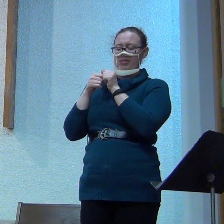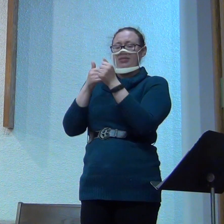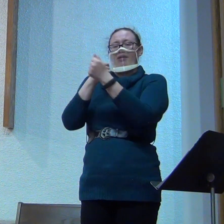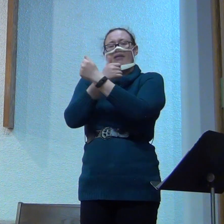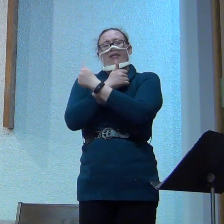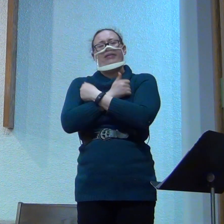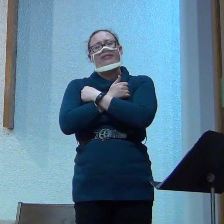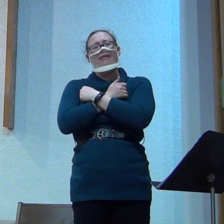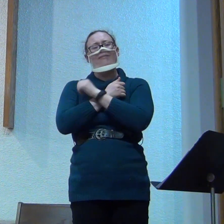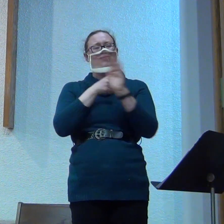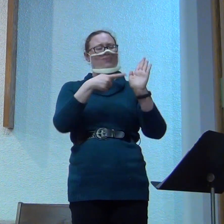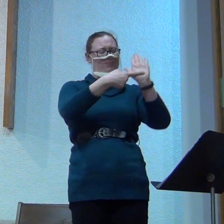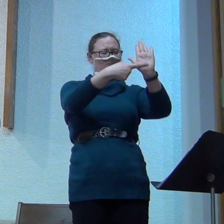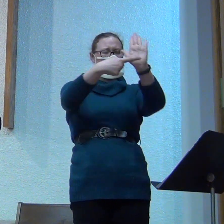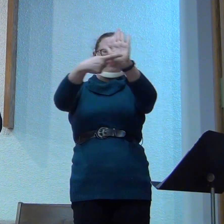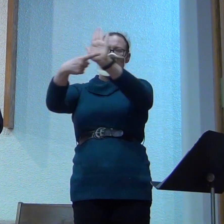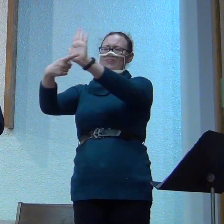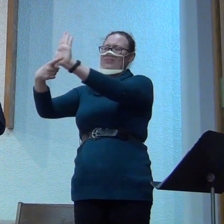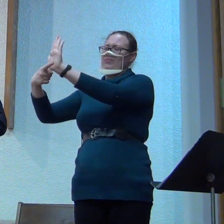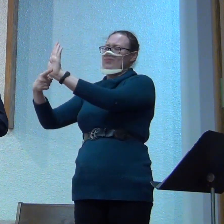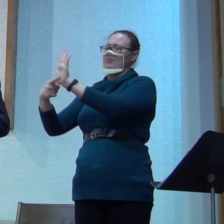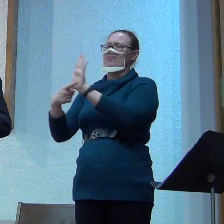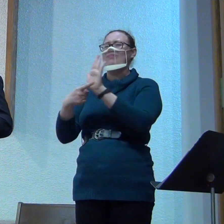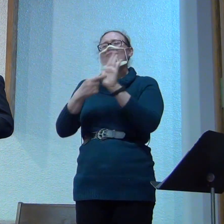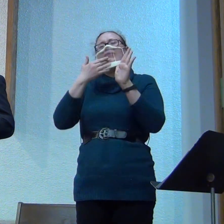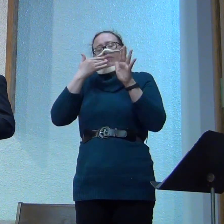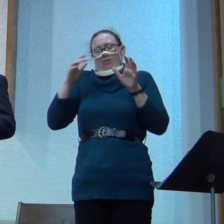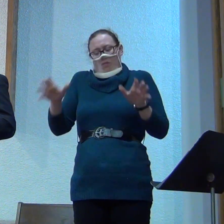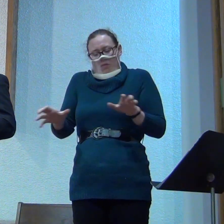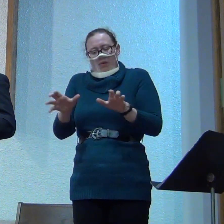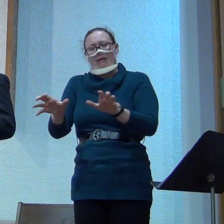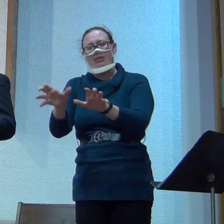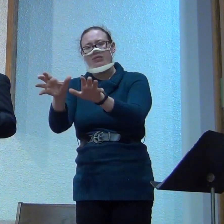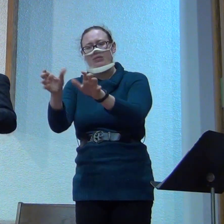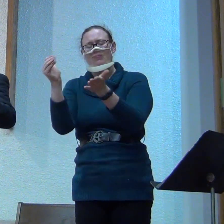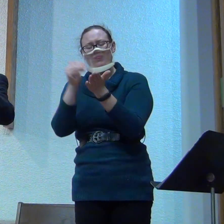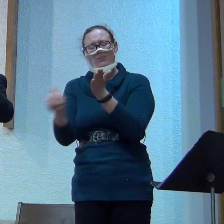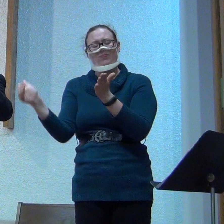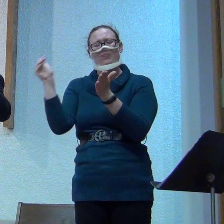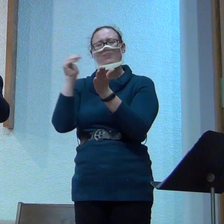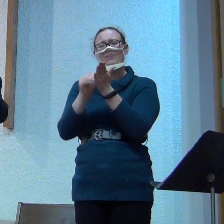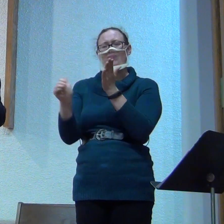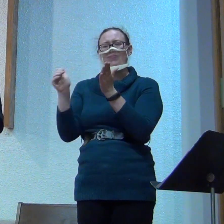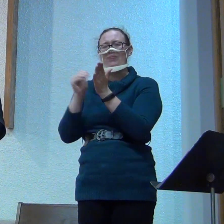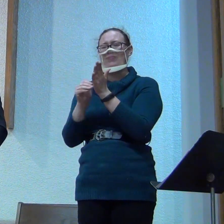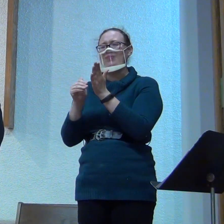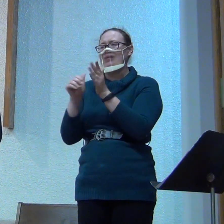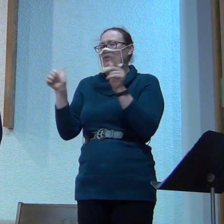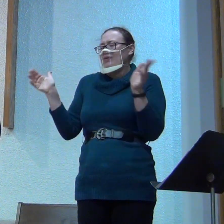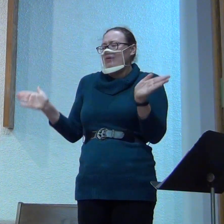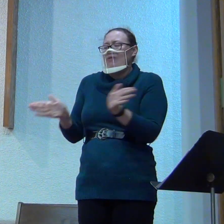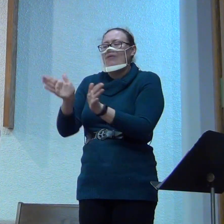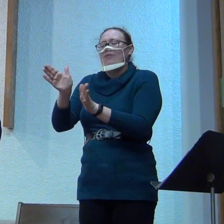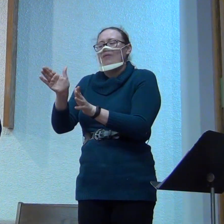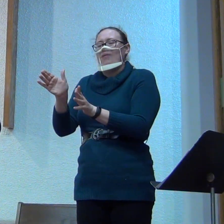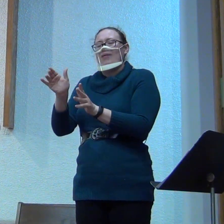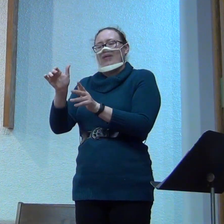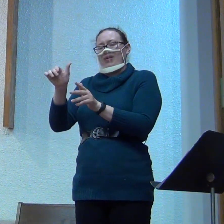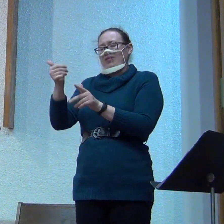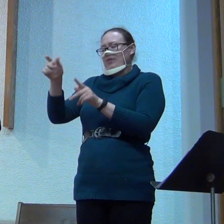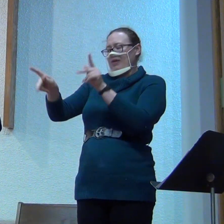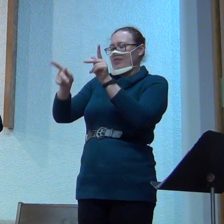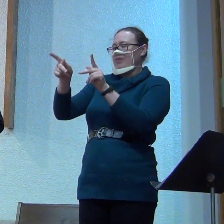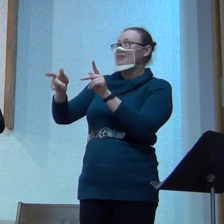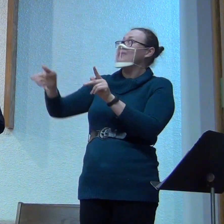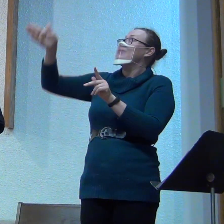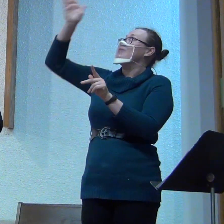love one another, to do good deeds, and to draw each other